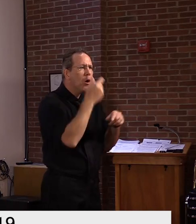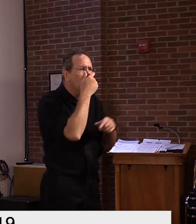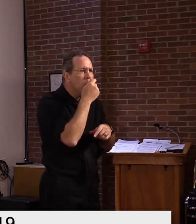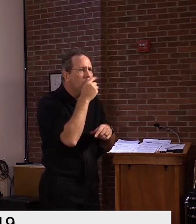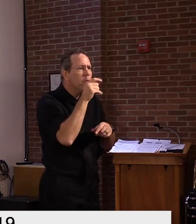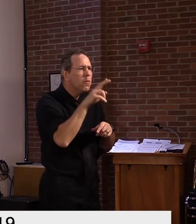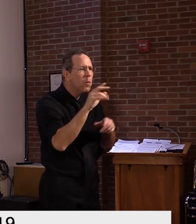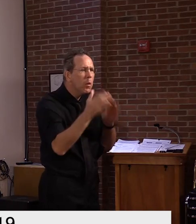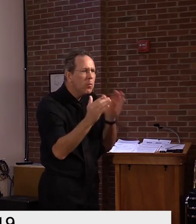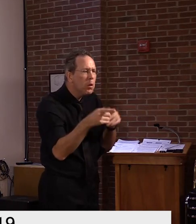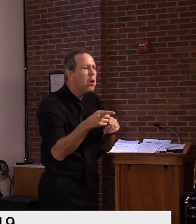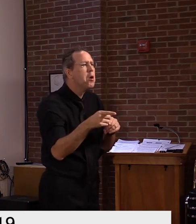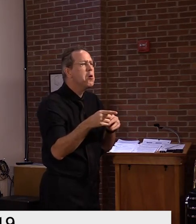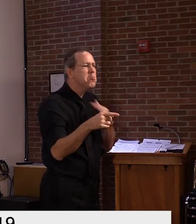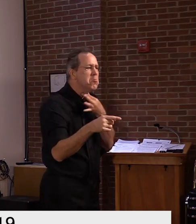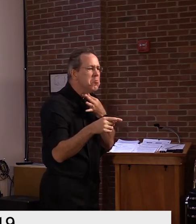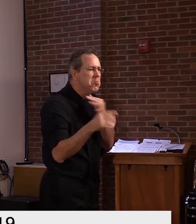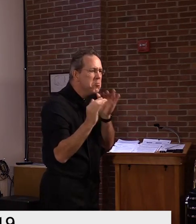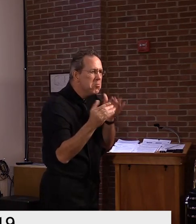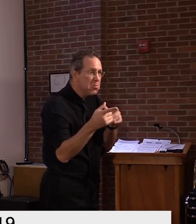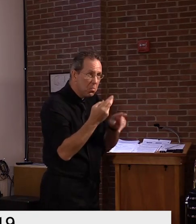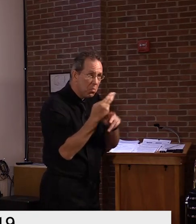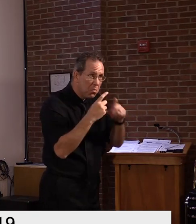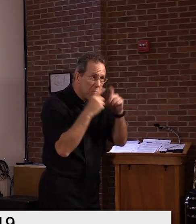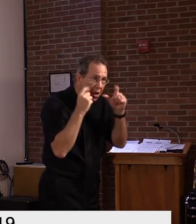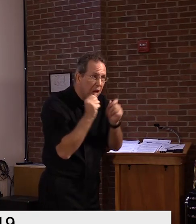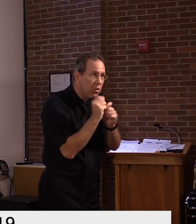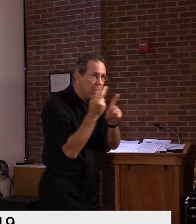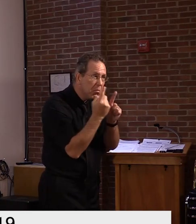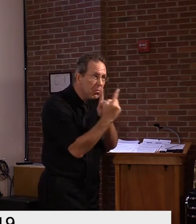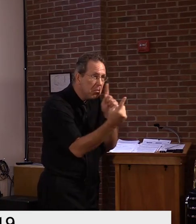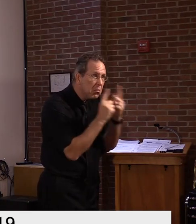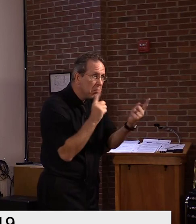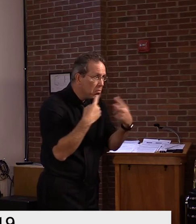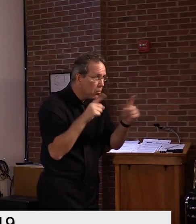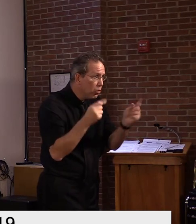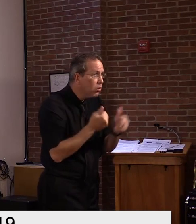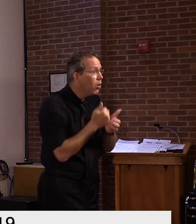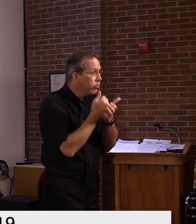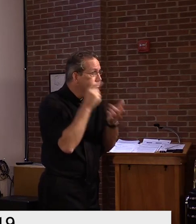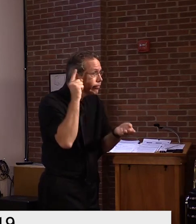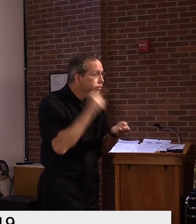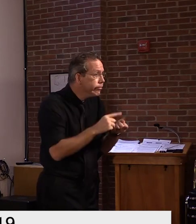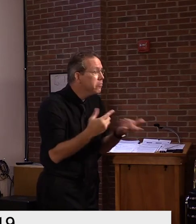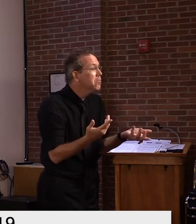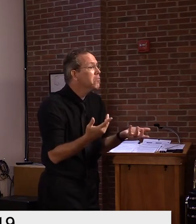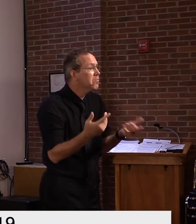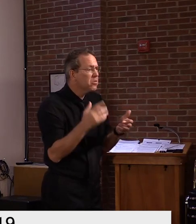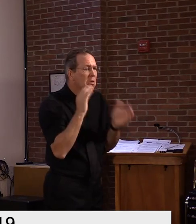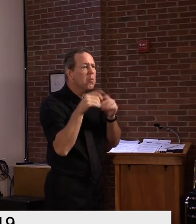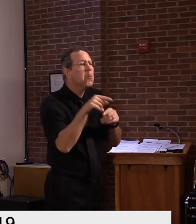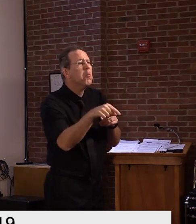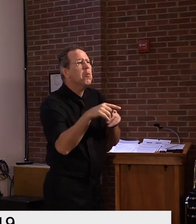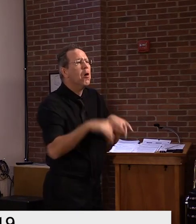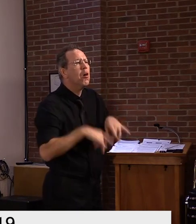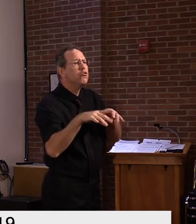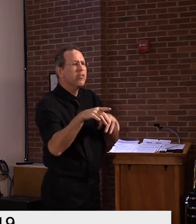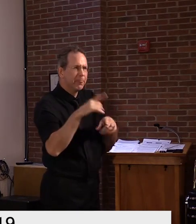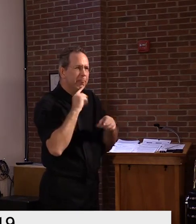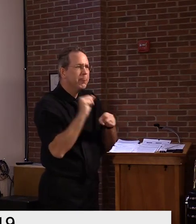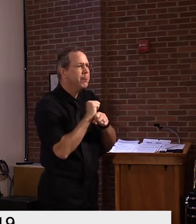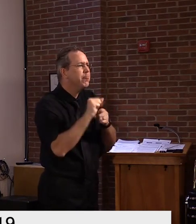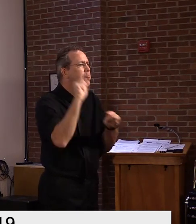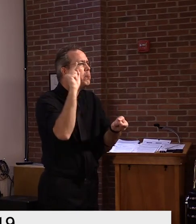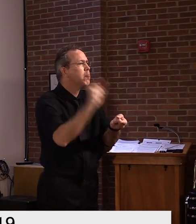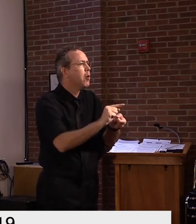is pretty good. So perhaps some of their decrease in their season had to do with just these measures that